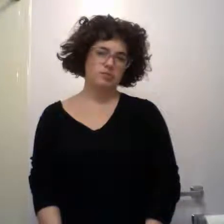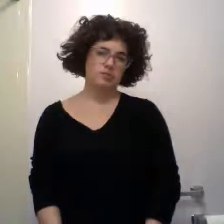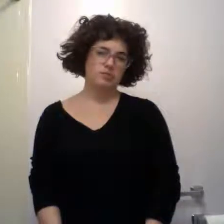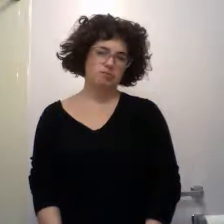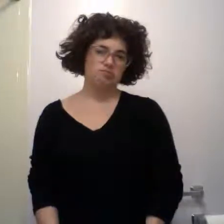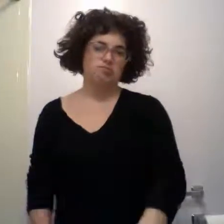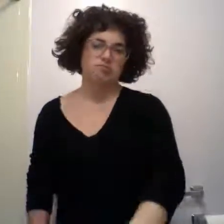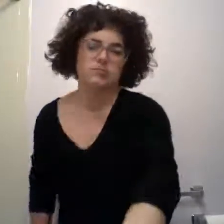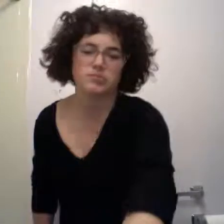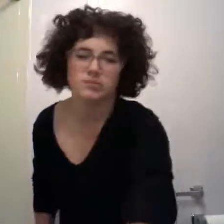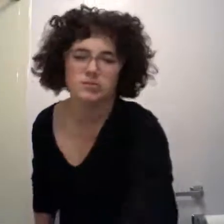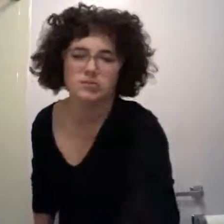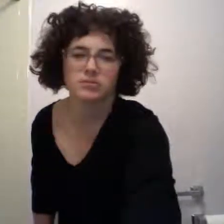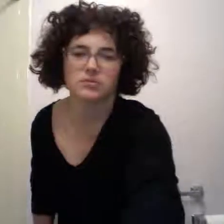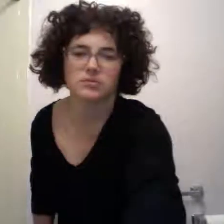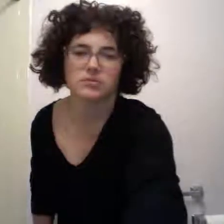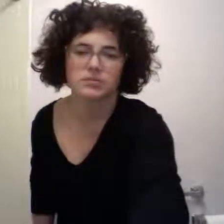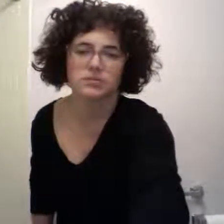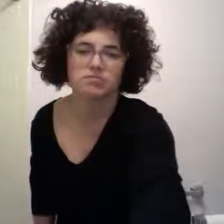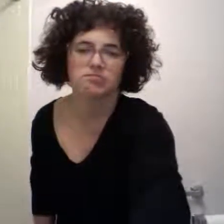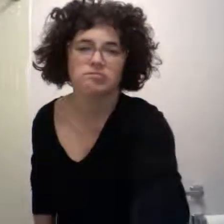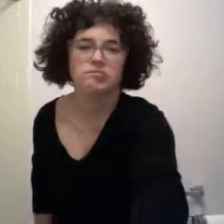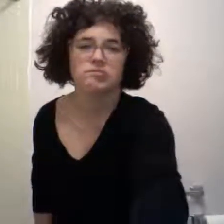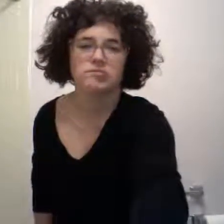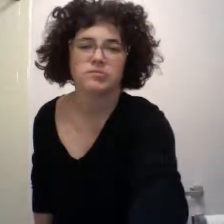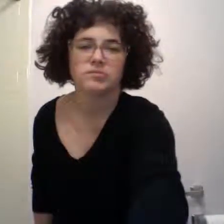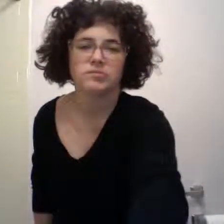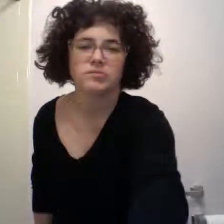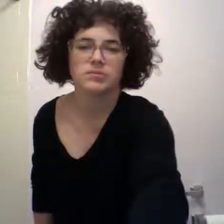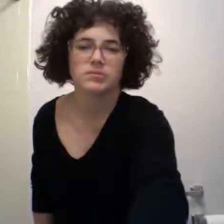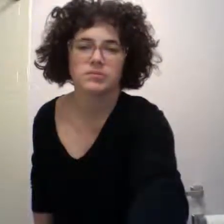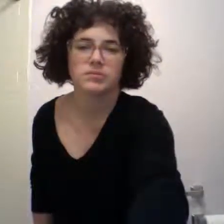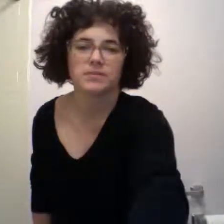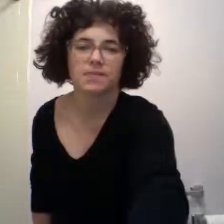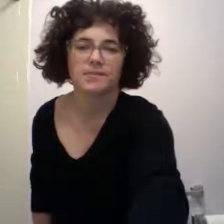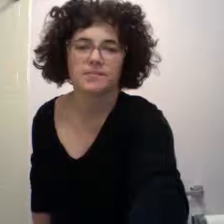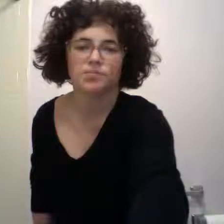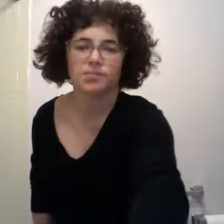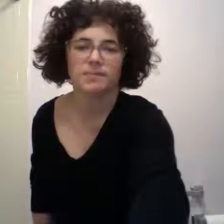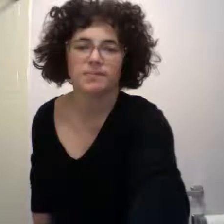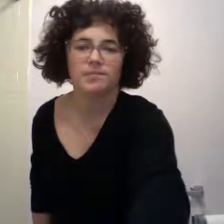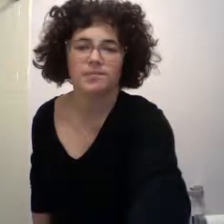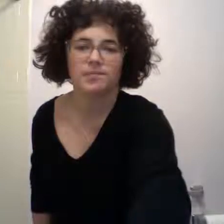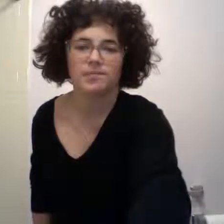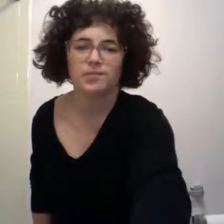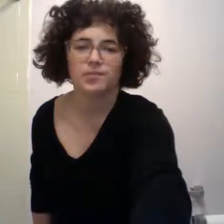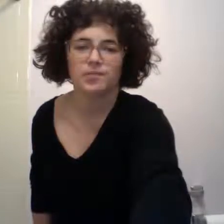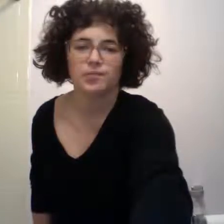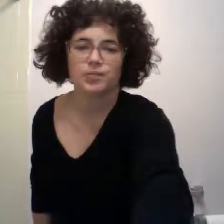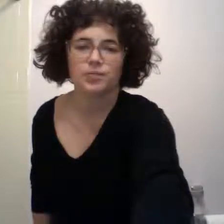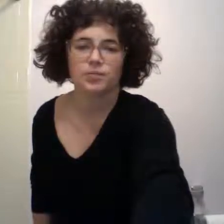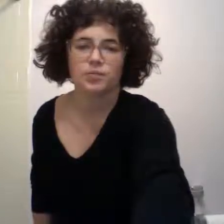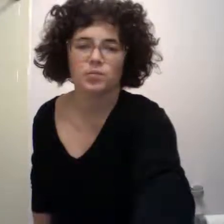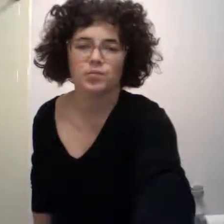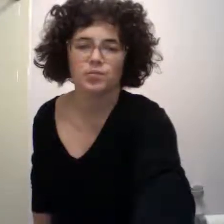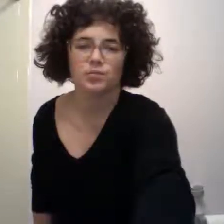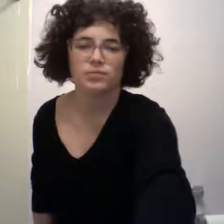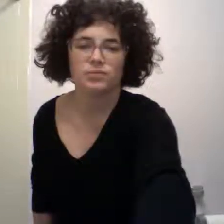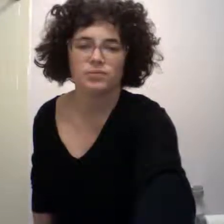fabric to work with. And I think that makes it a little bit easier when you're trying to guide the fabric through the machine and over the